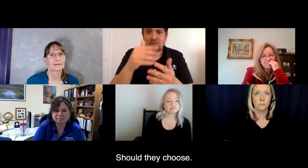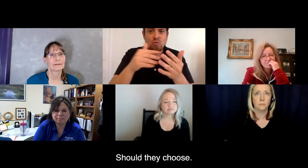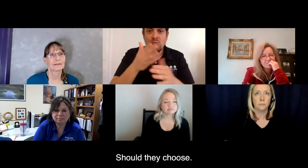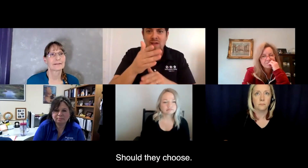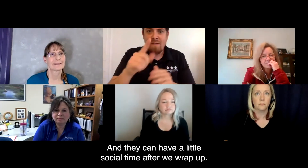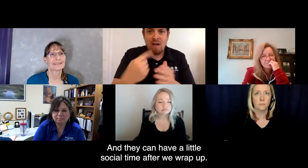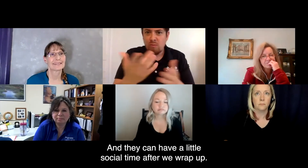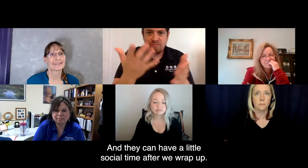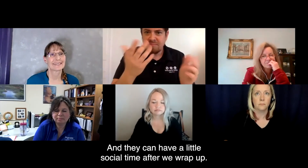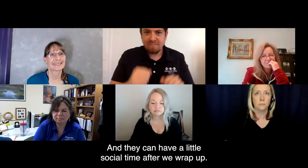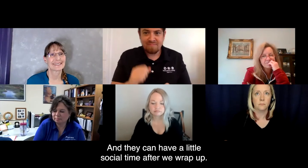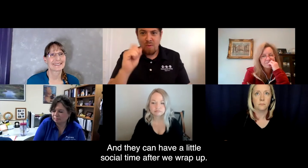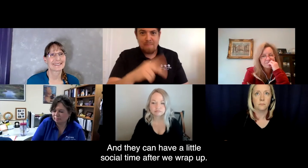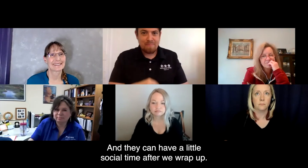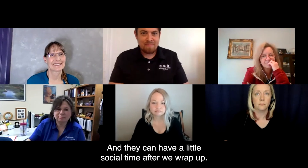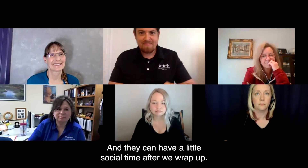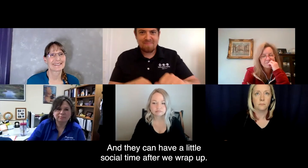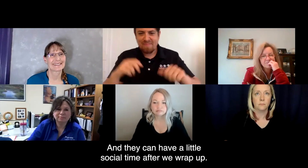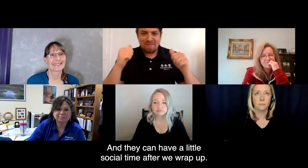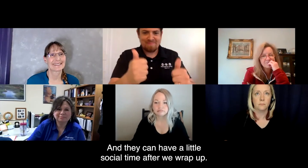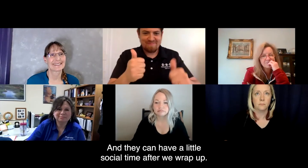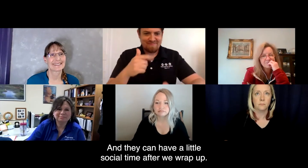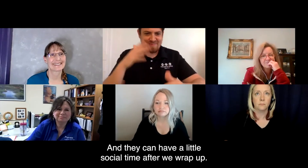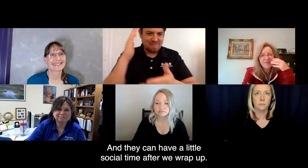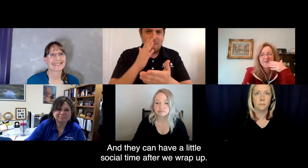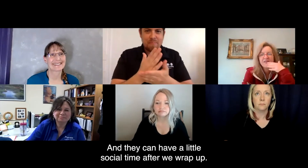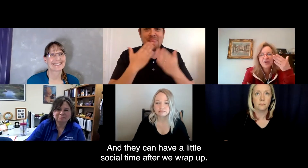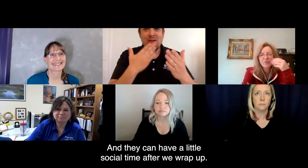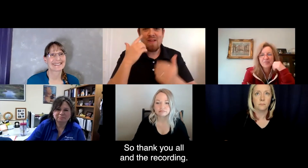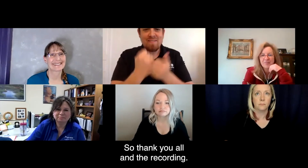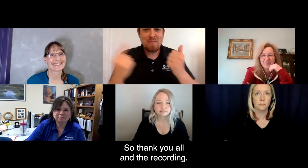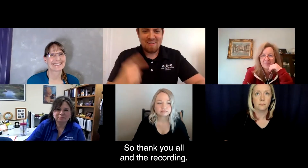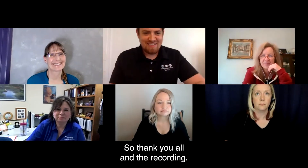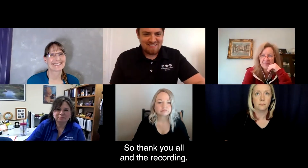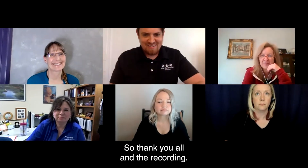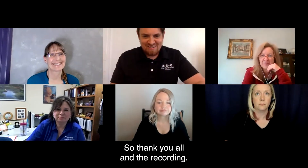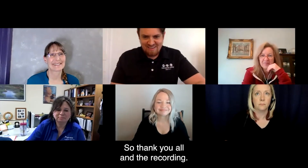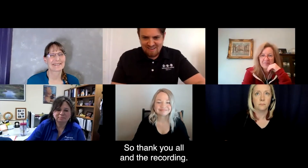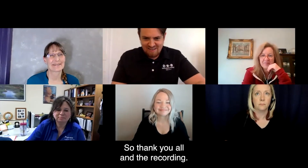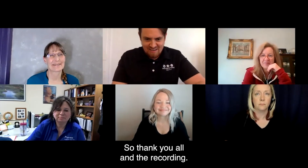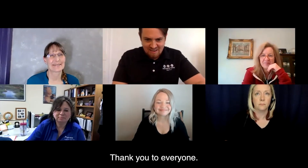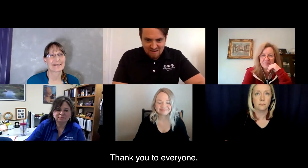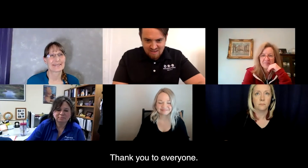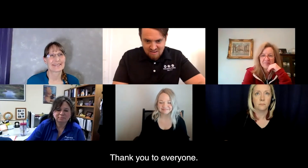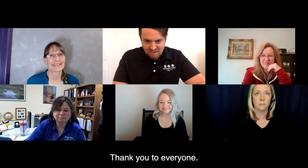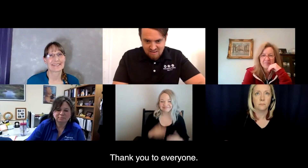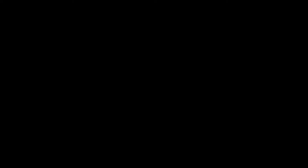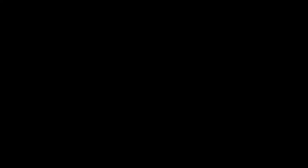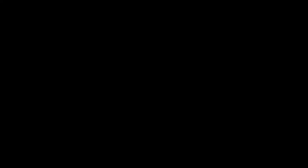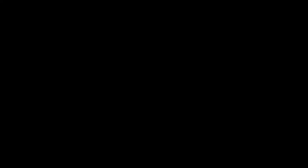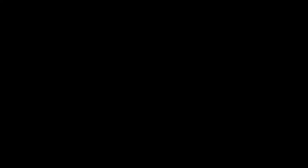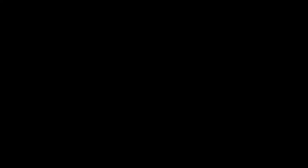they choose, and they can have a little social time after we wrap up. So thank you. I'll end the recording. Thank you to everyone.